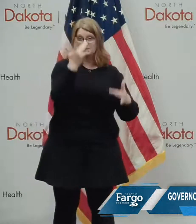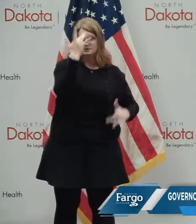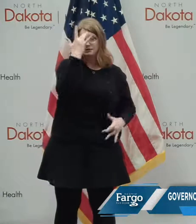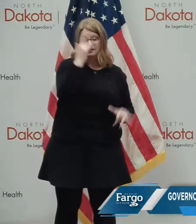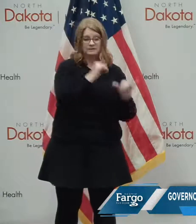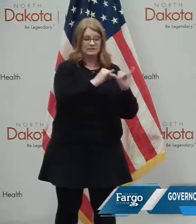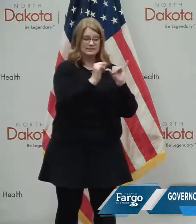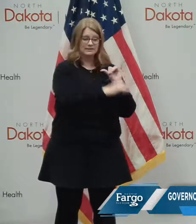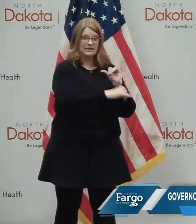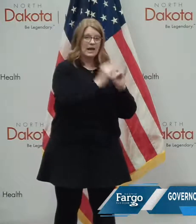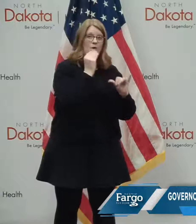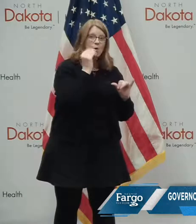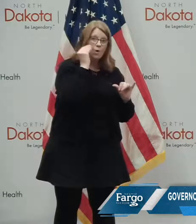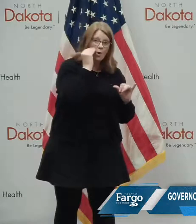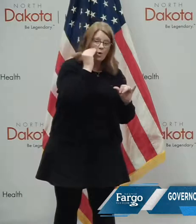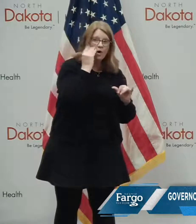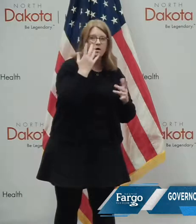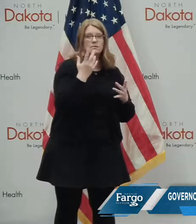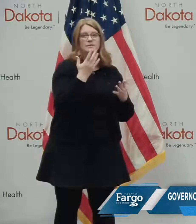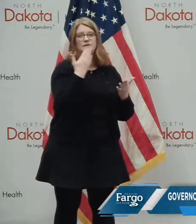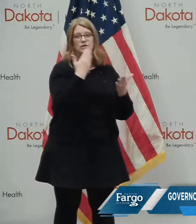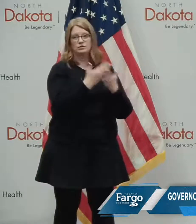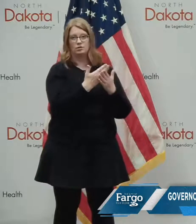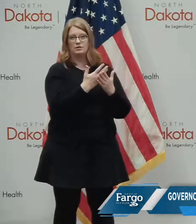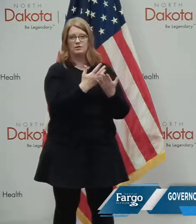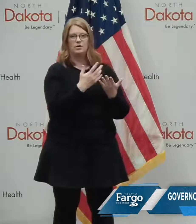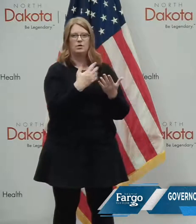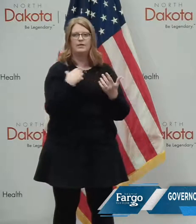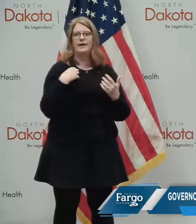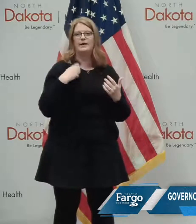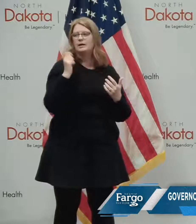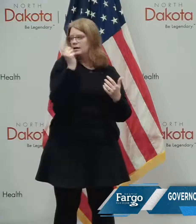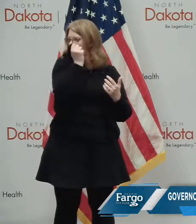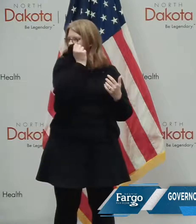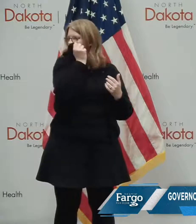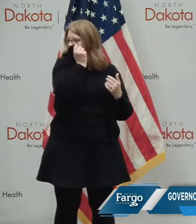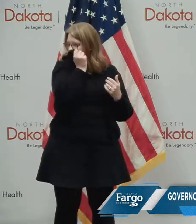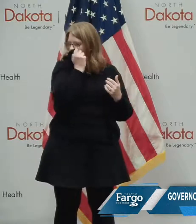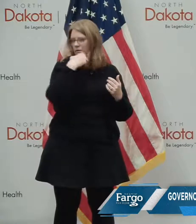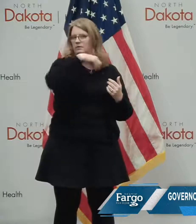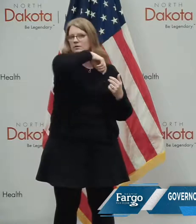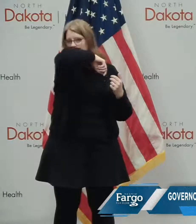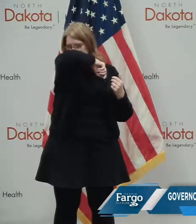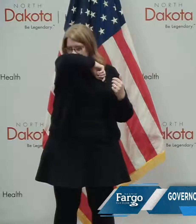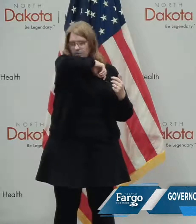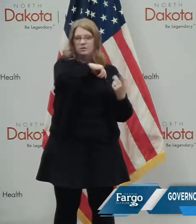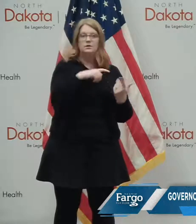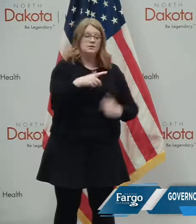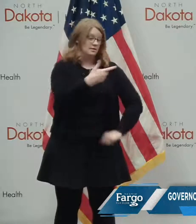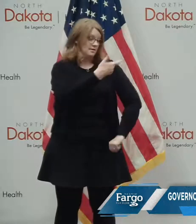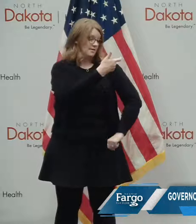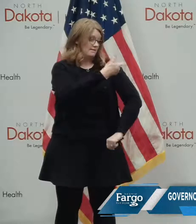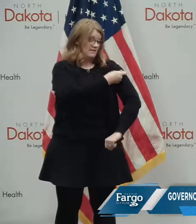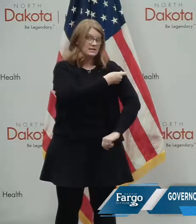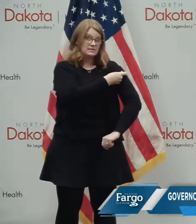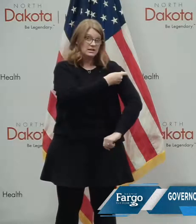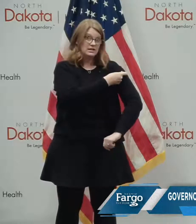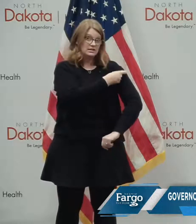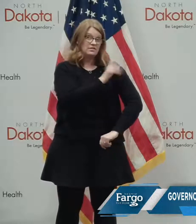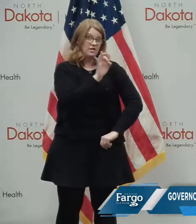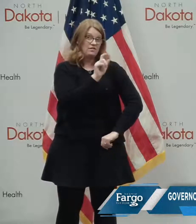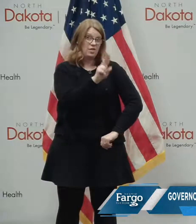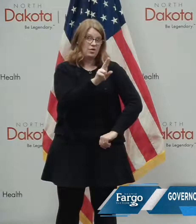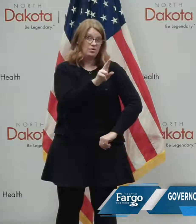home. There's good respiratory etiquette. There's a vaccine for influenza that we really promote hard, because